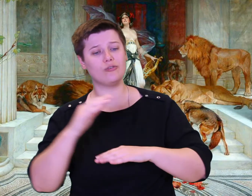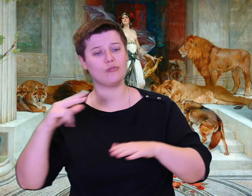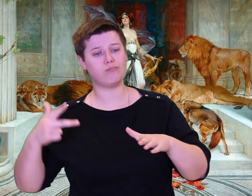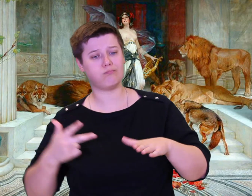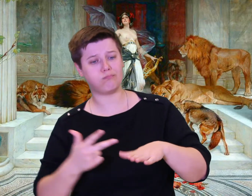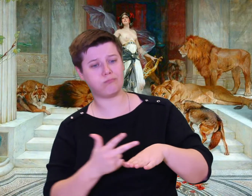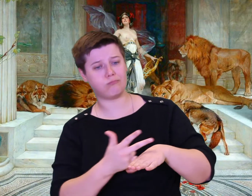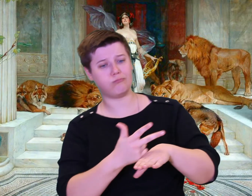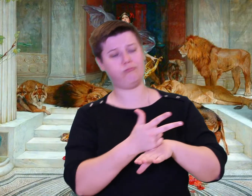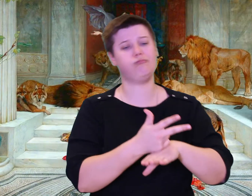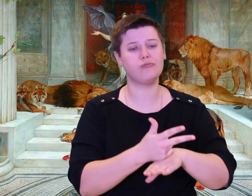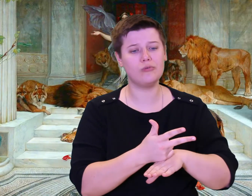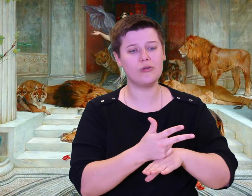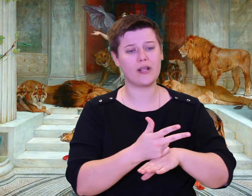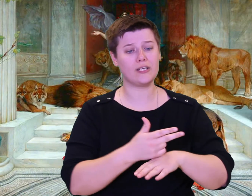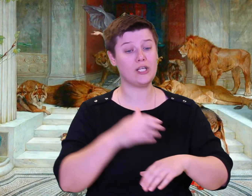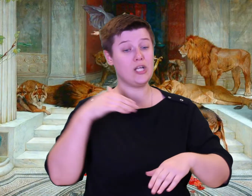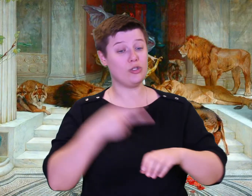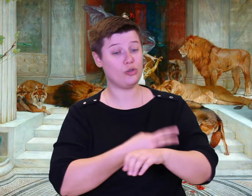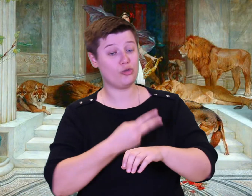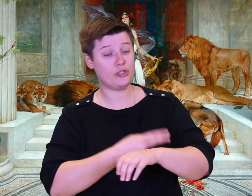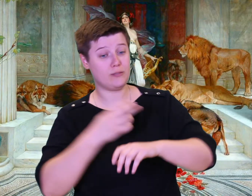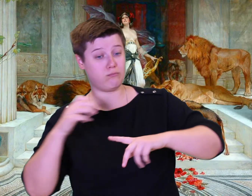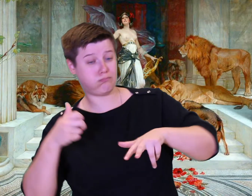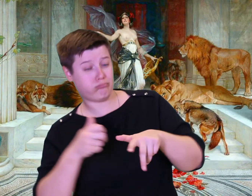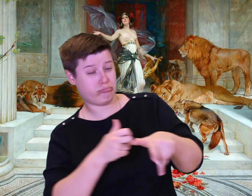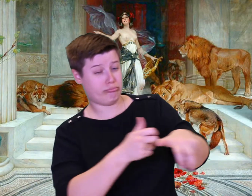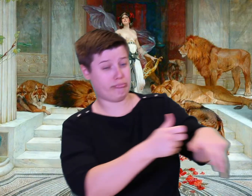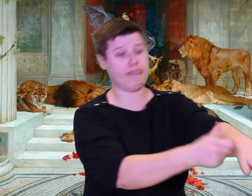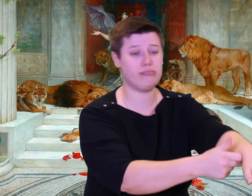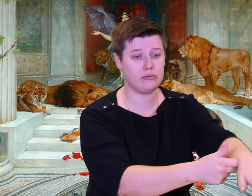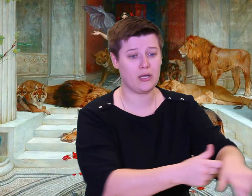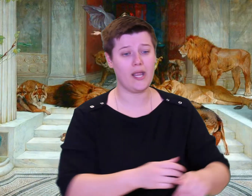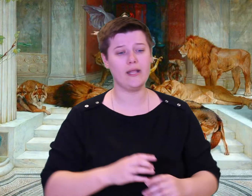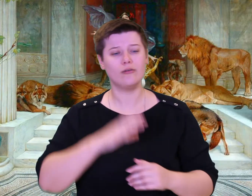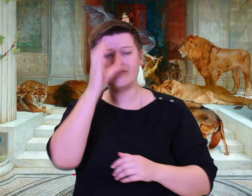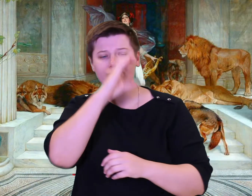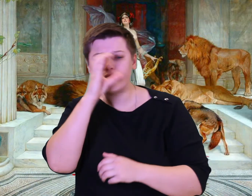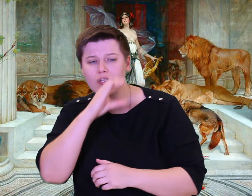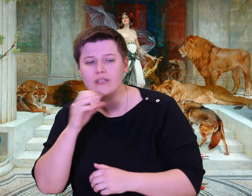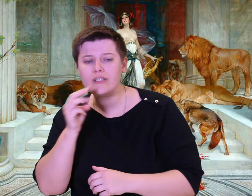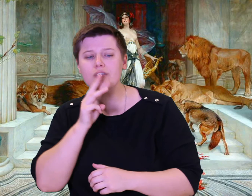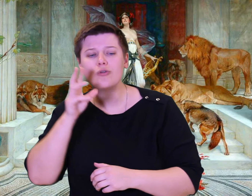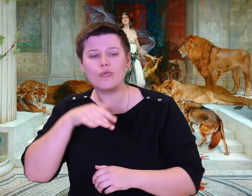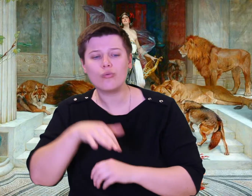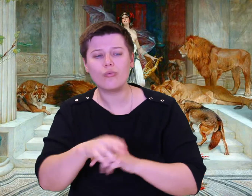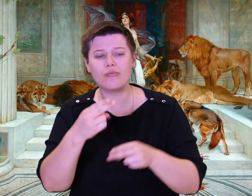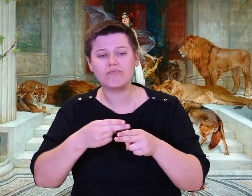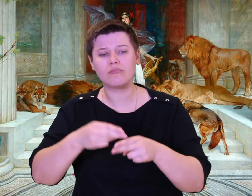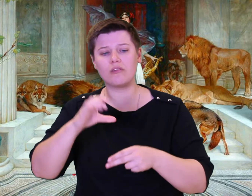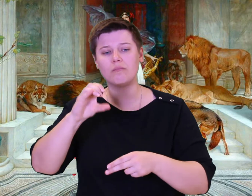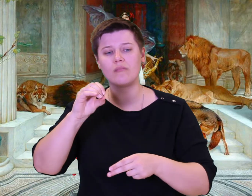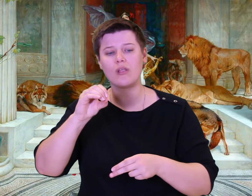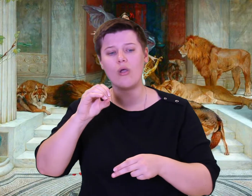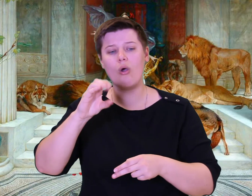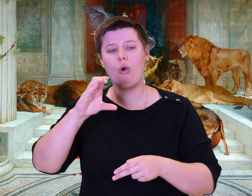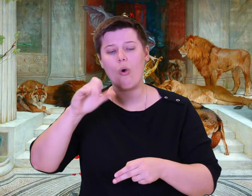We beached our ship, drove out the sheep, and went to seek the stream of ocean where the goddess had told us we must